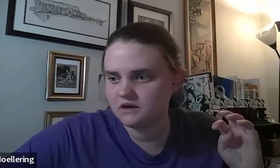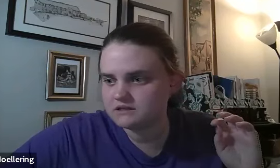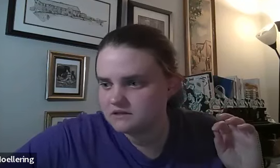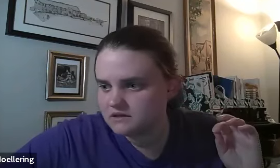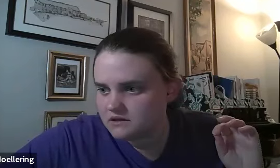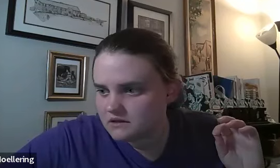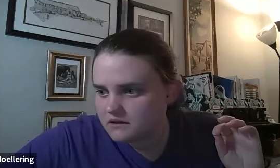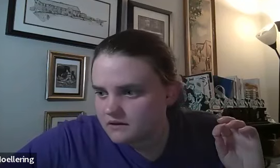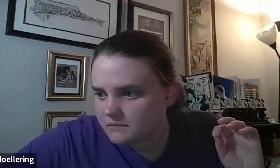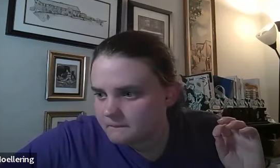guys.